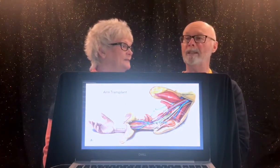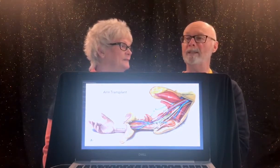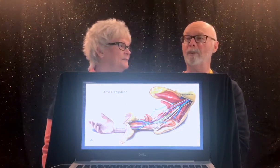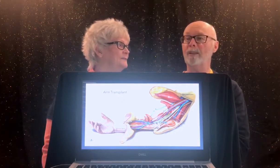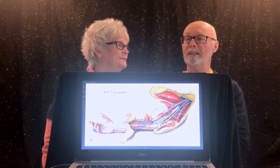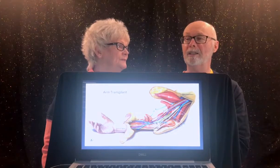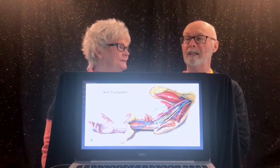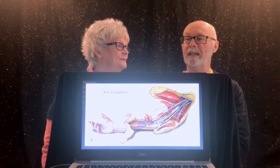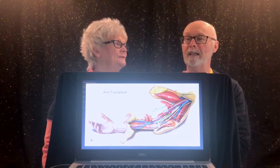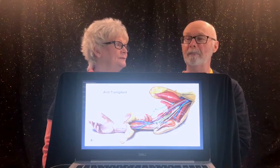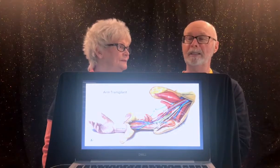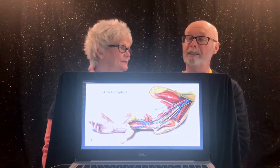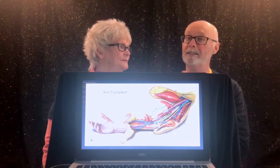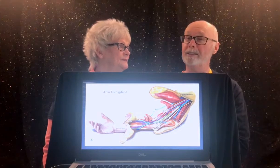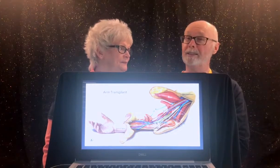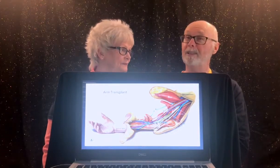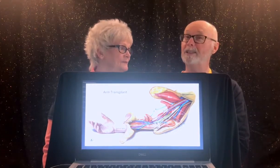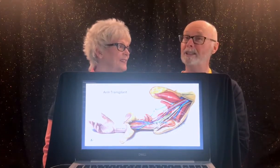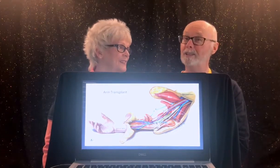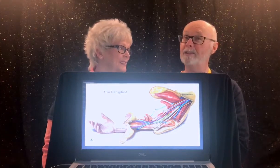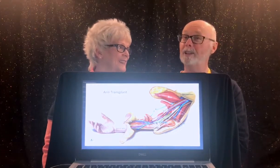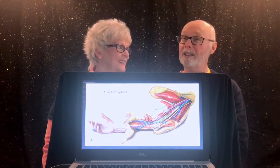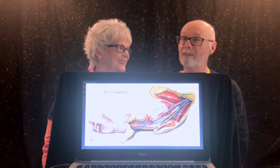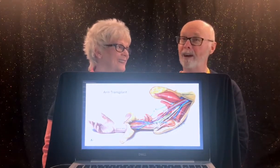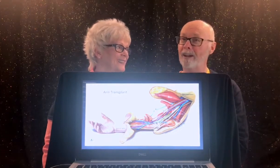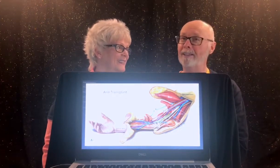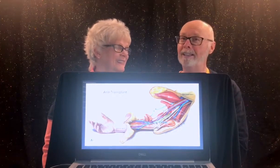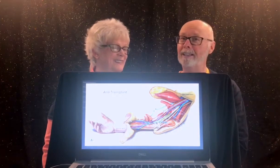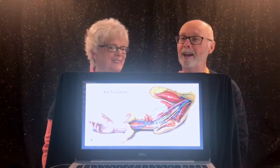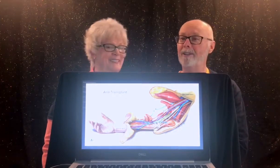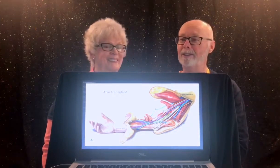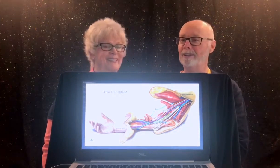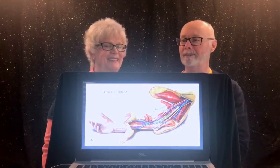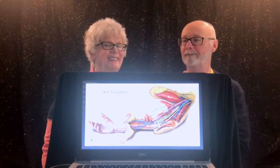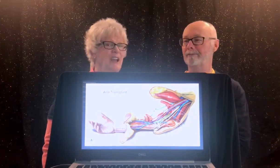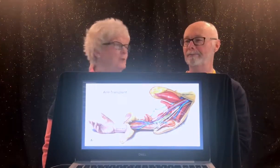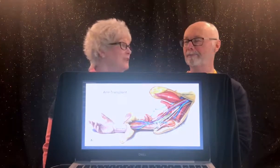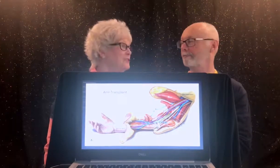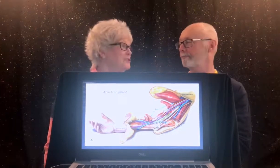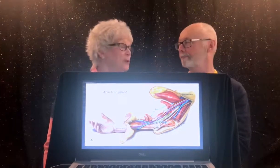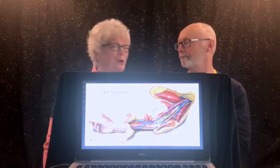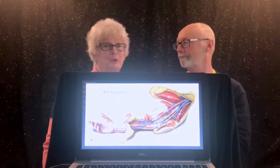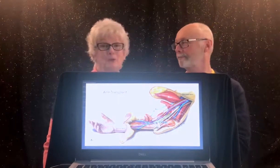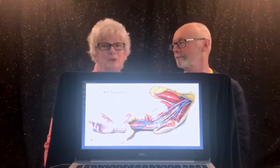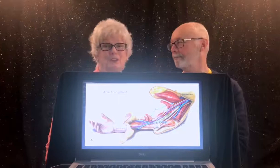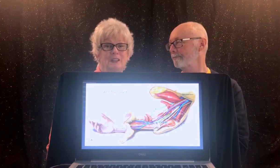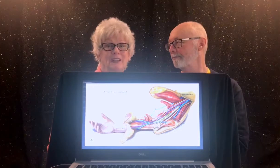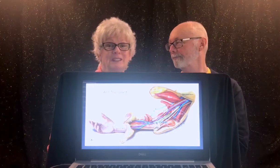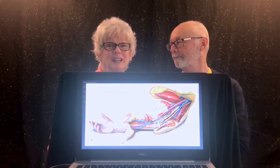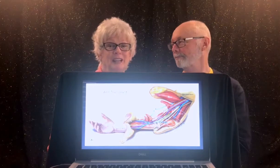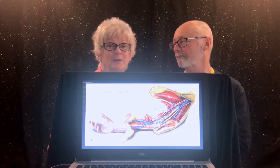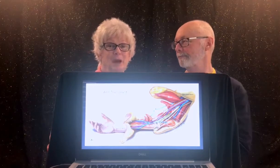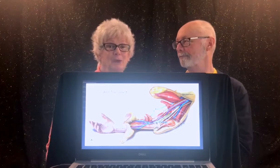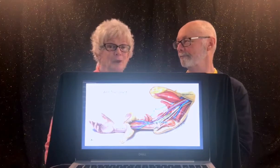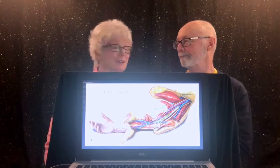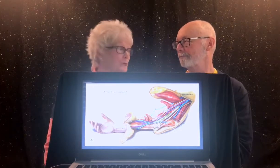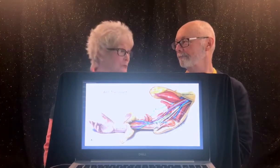horrendous ordeal because Steve continues to live on in others. Yeah, we even saw a movie last night about Rod